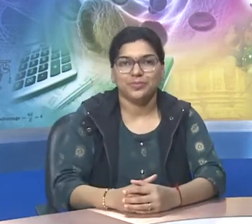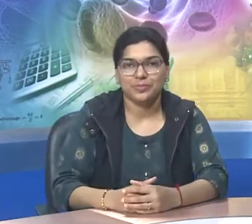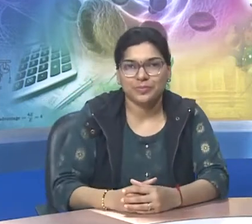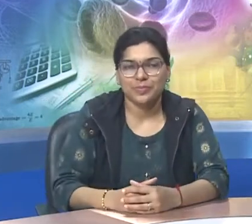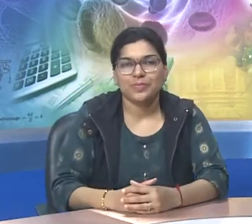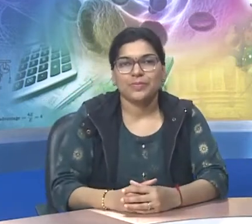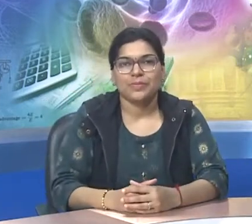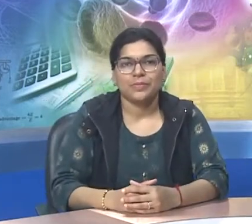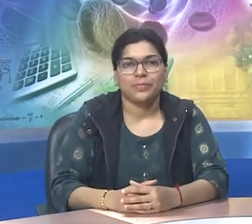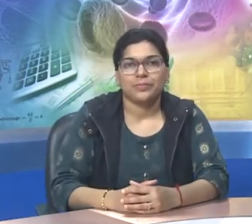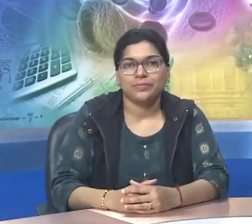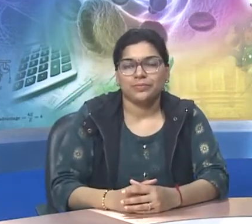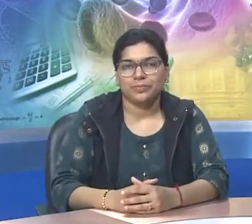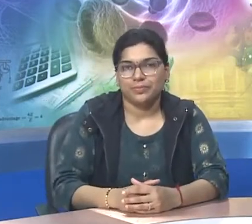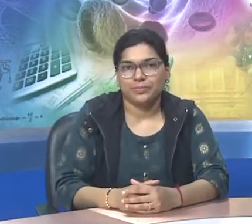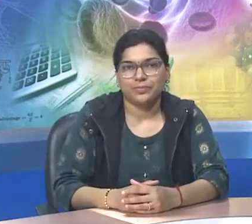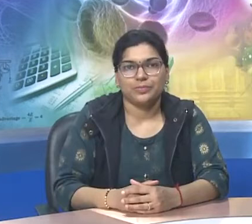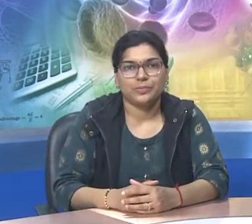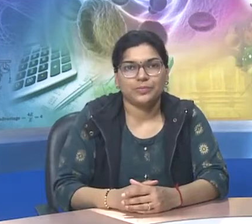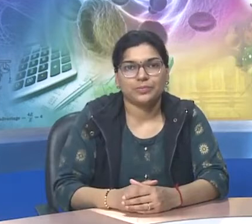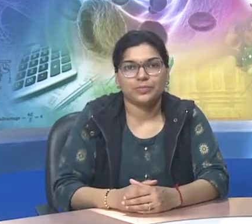things inside your mind only.